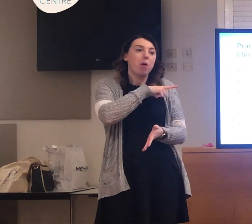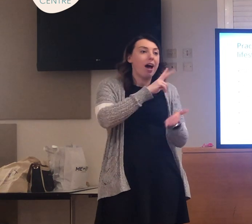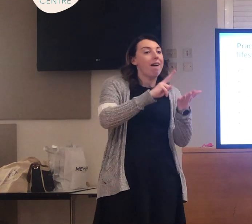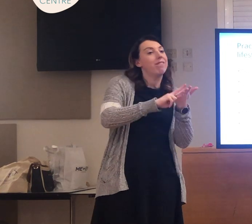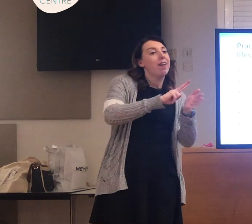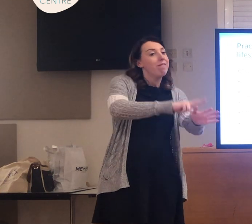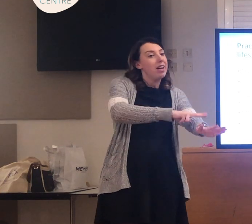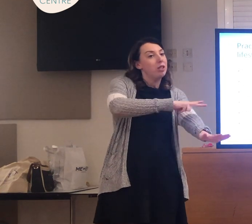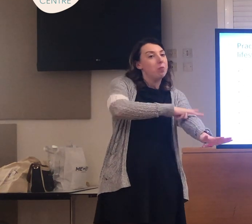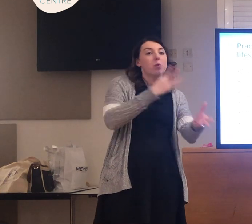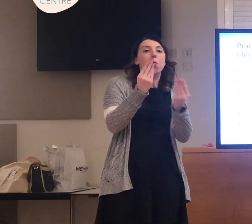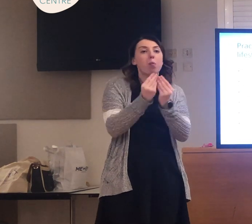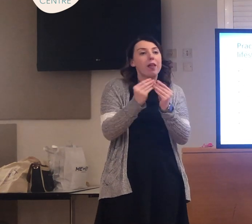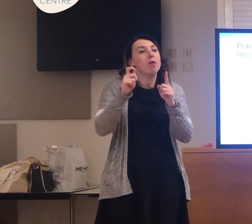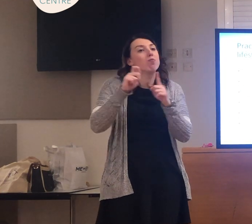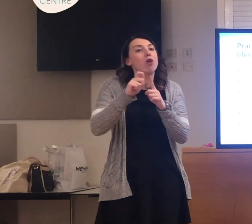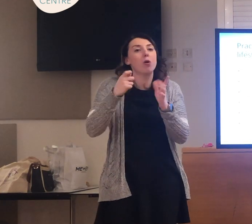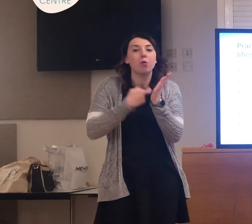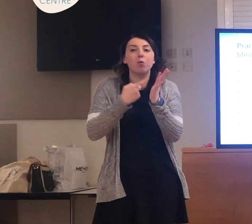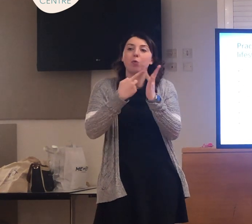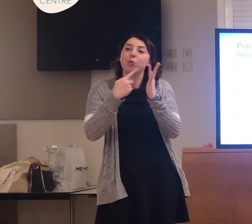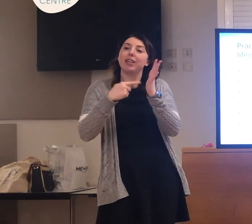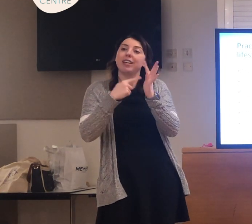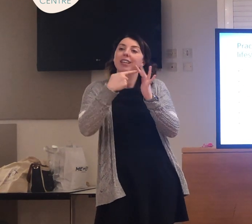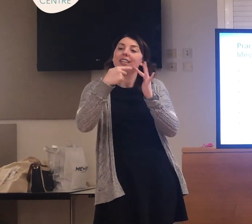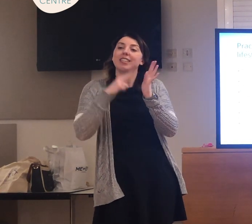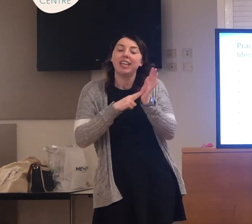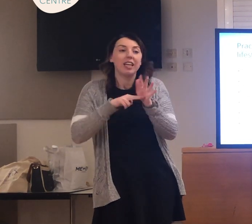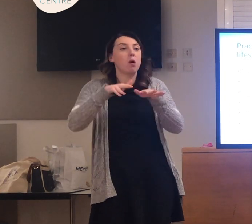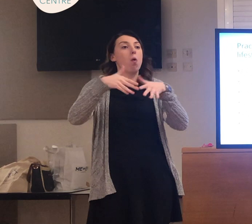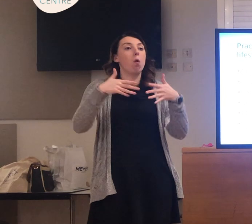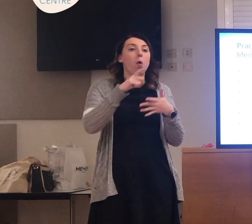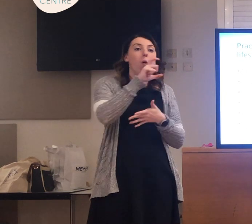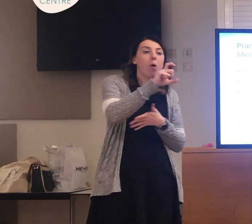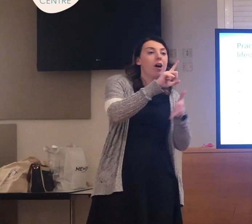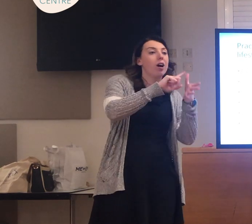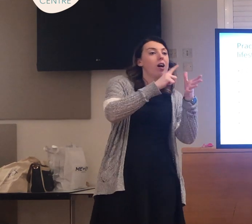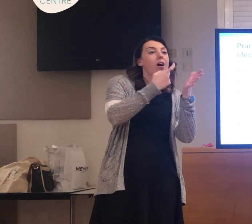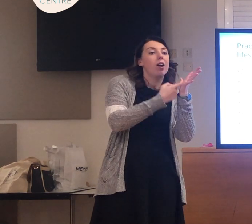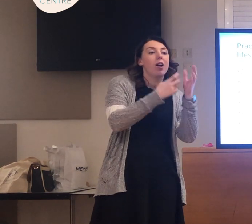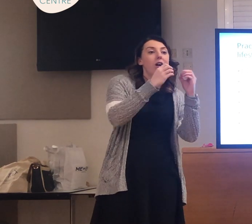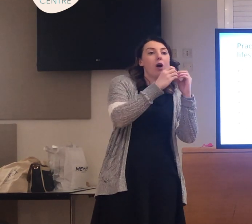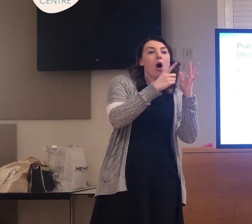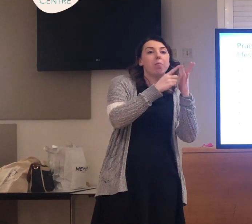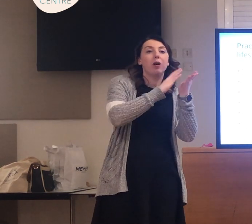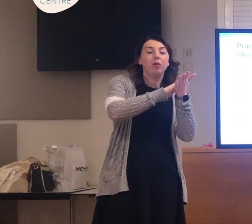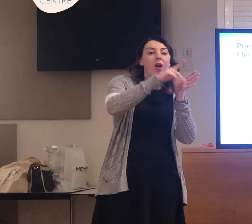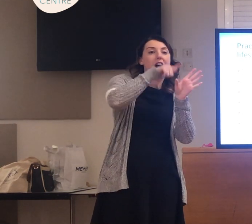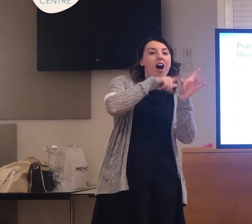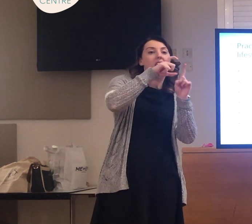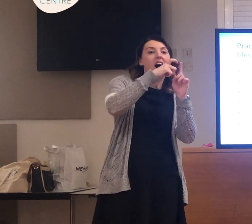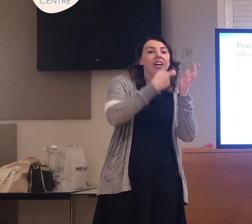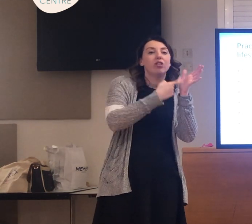vegetables, carbohydrate and protein together, nutrient dense snacks,